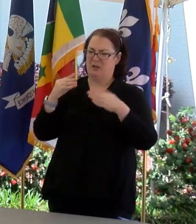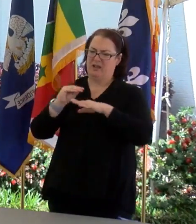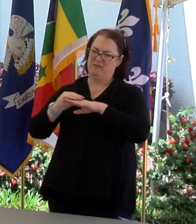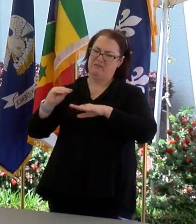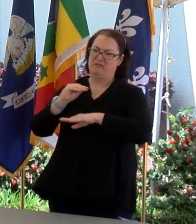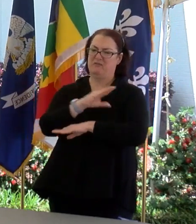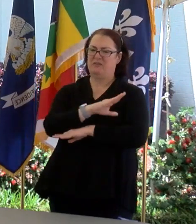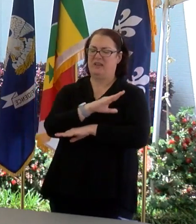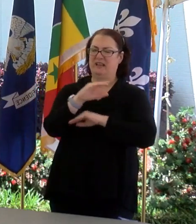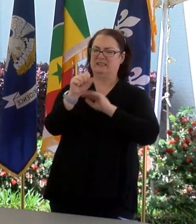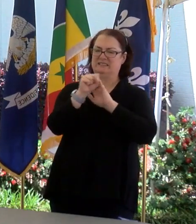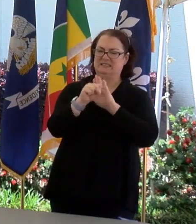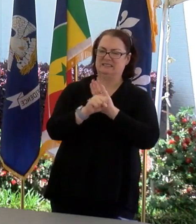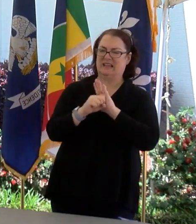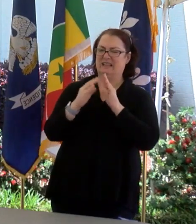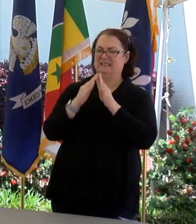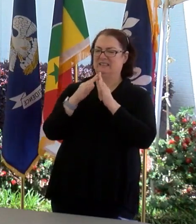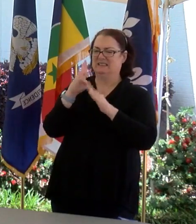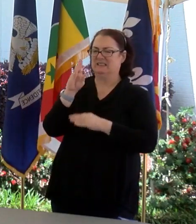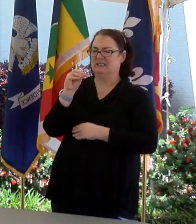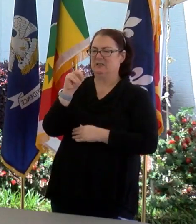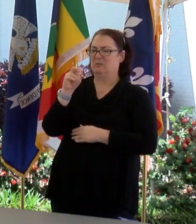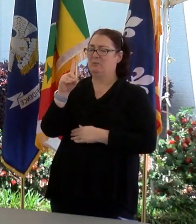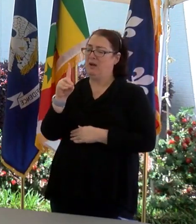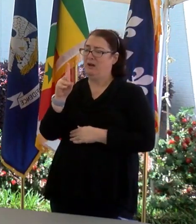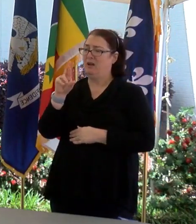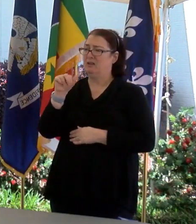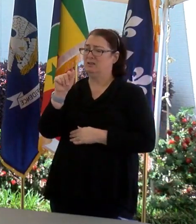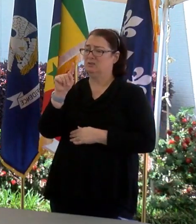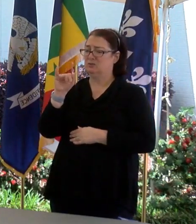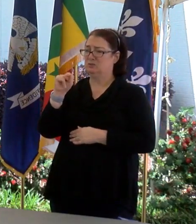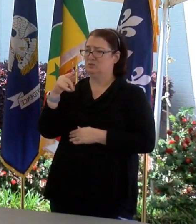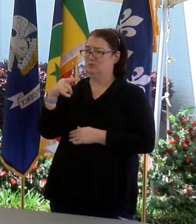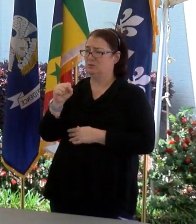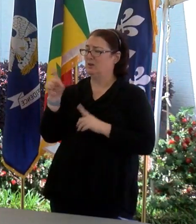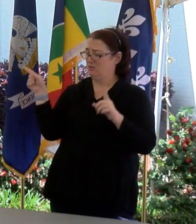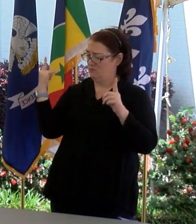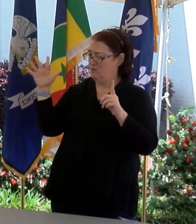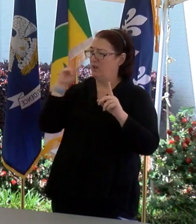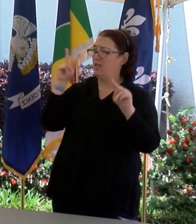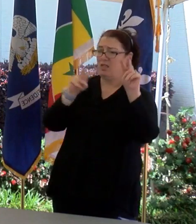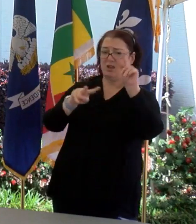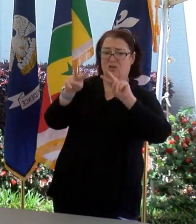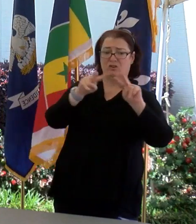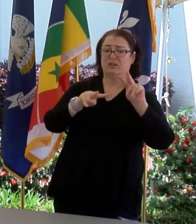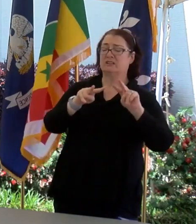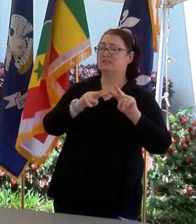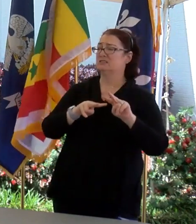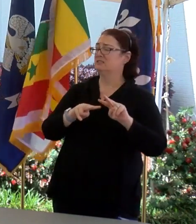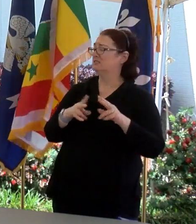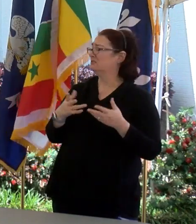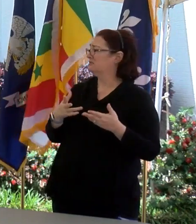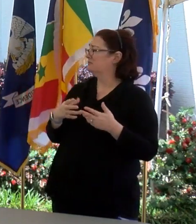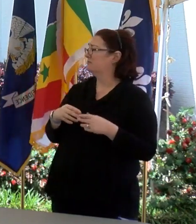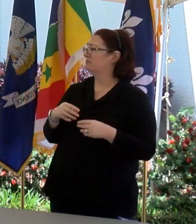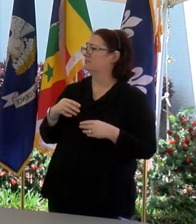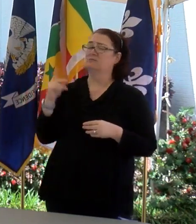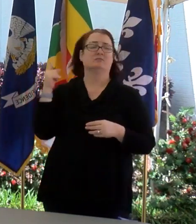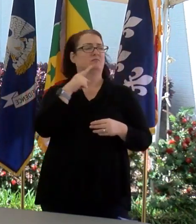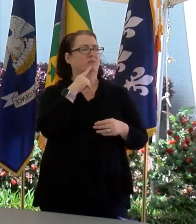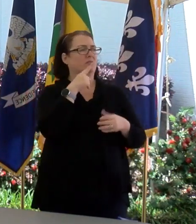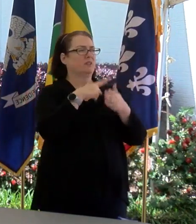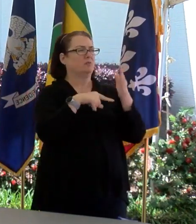city bond ratings. Has, has Lori looked at that? Are we anticipating that we might see a reduction in and say, you US is bond rating, the city's bond rating, et cetera. And with